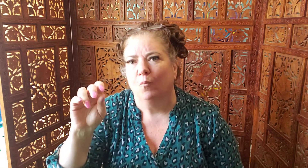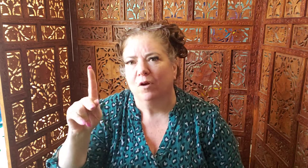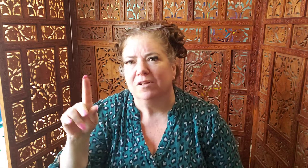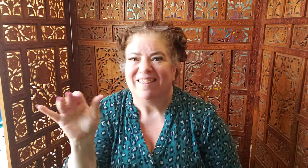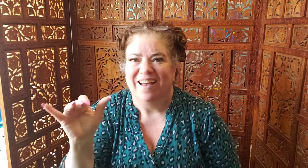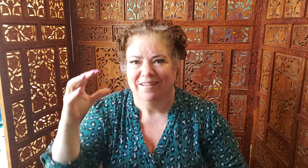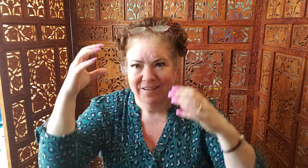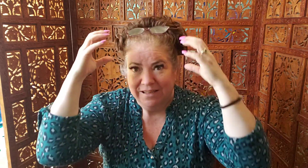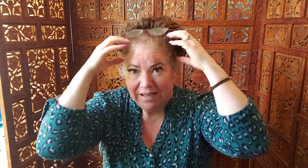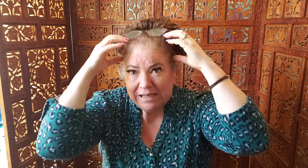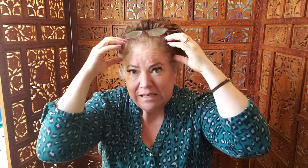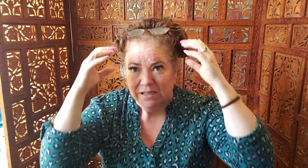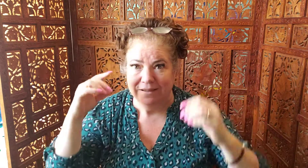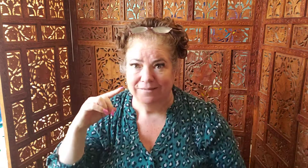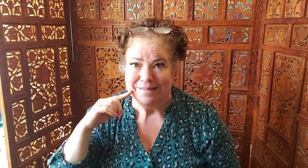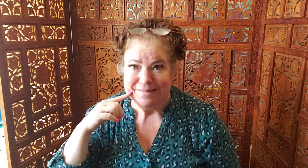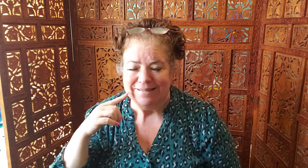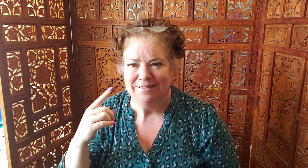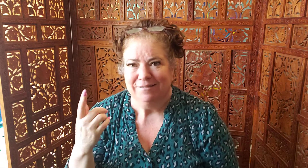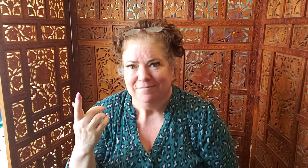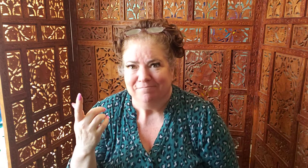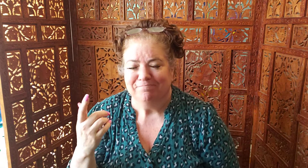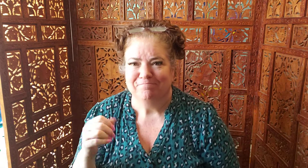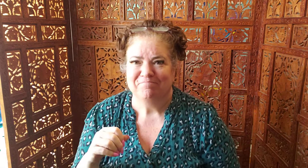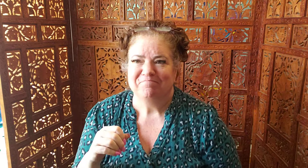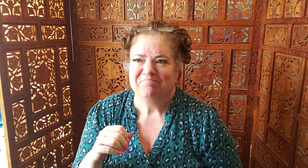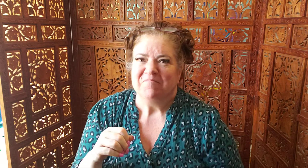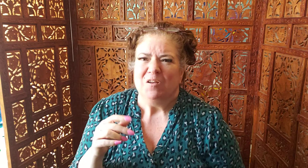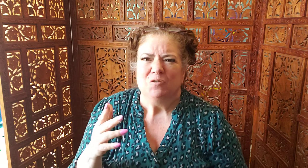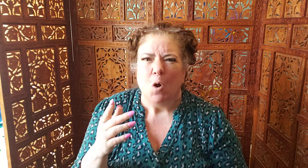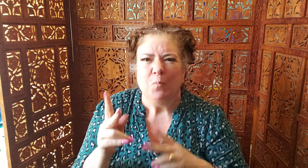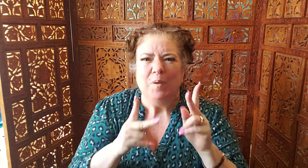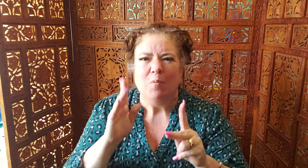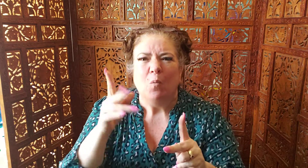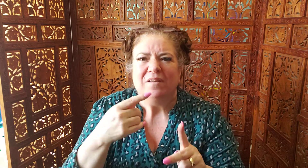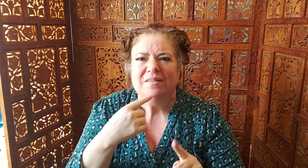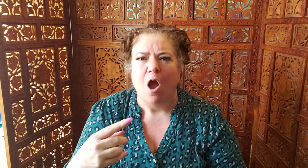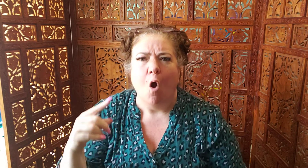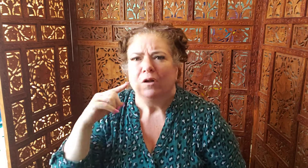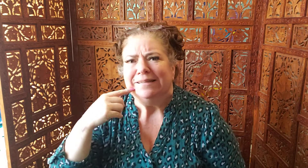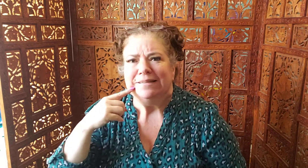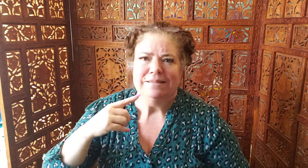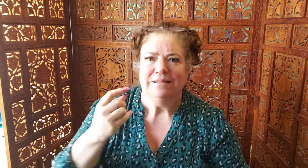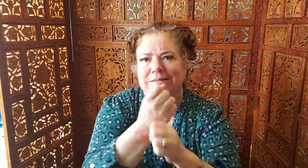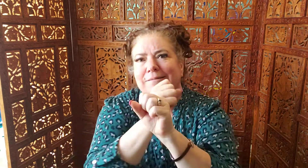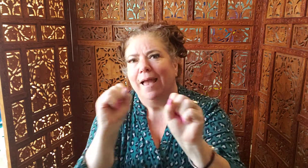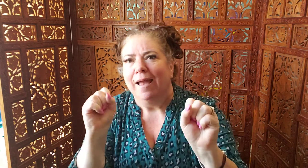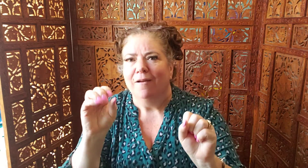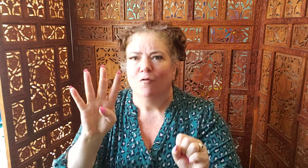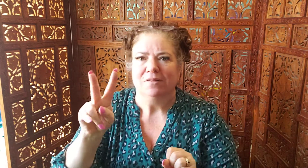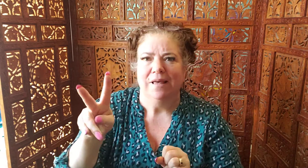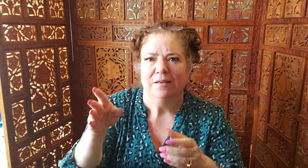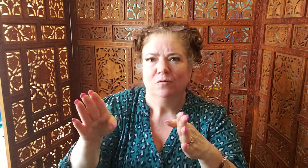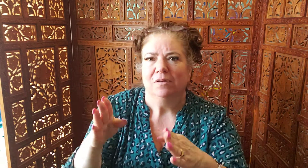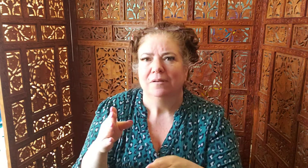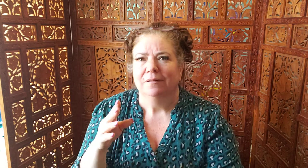was resurrected by the Broadway musical. Here's one I think you probably know from your